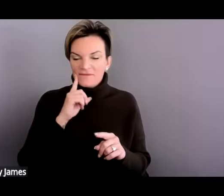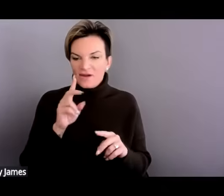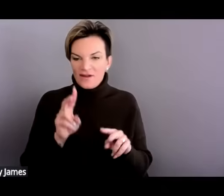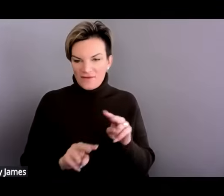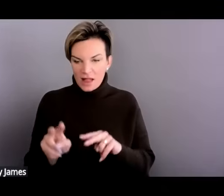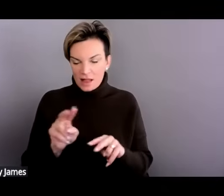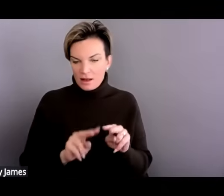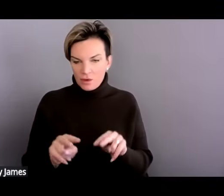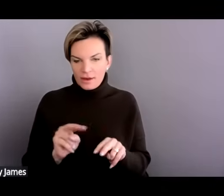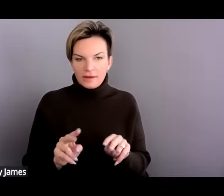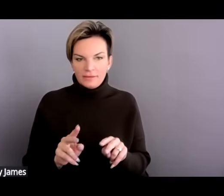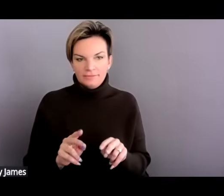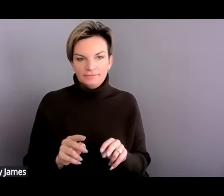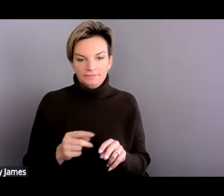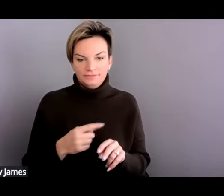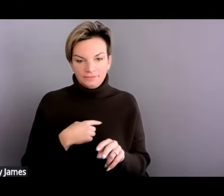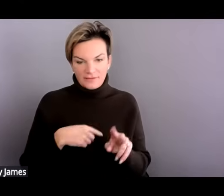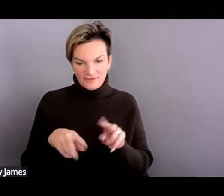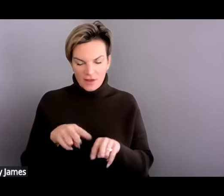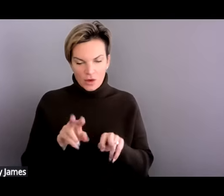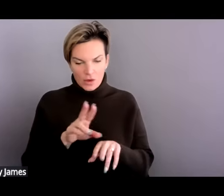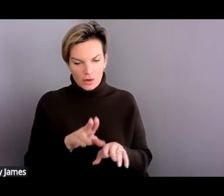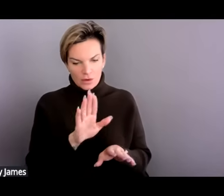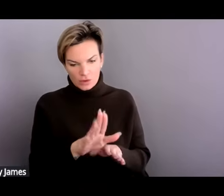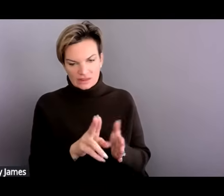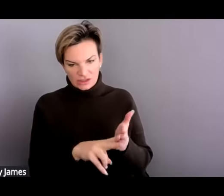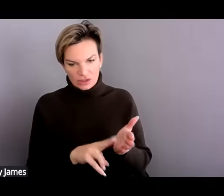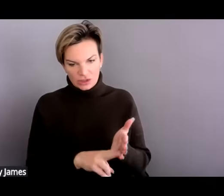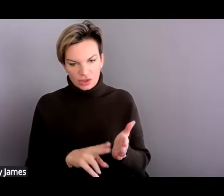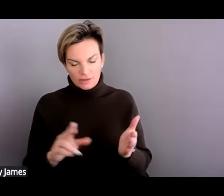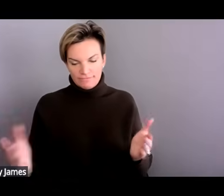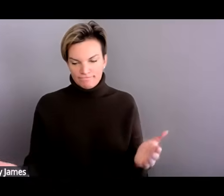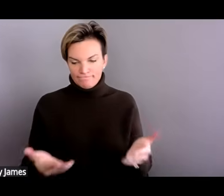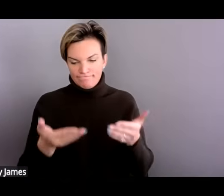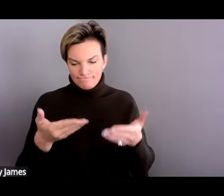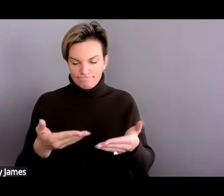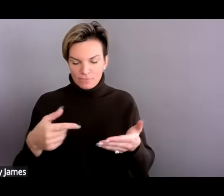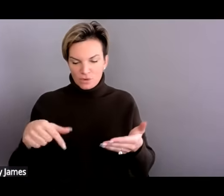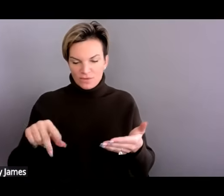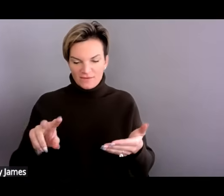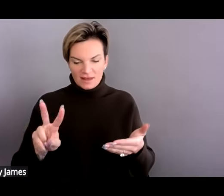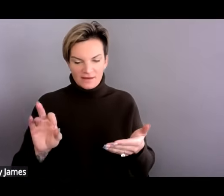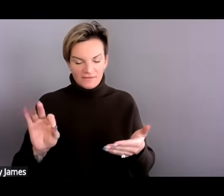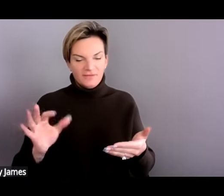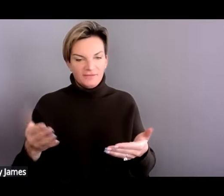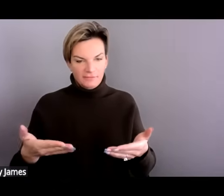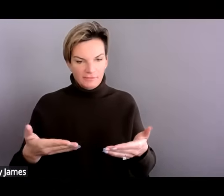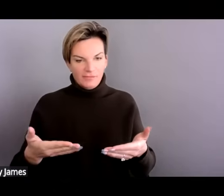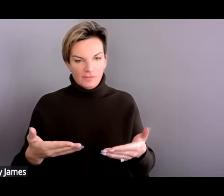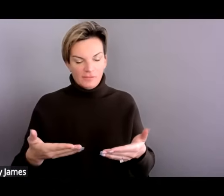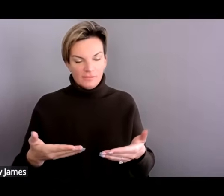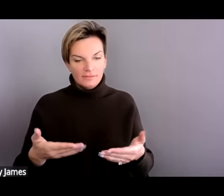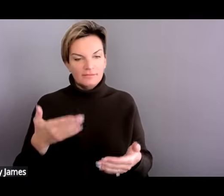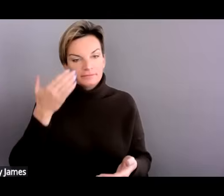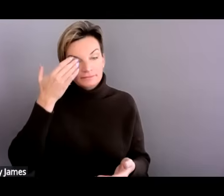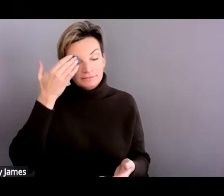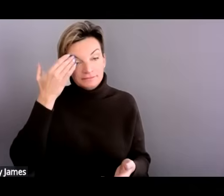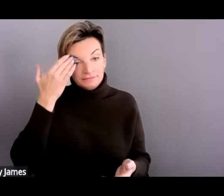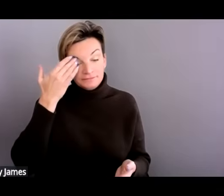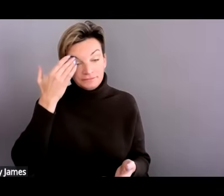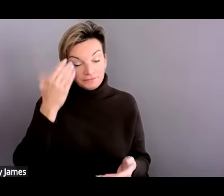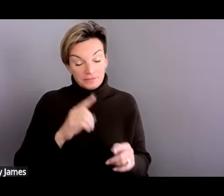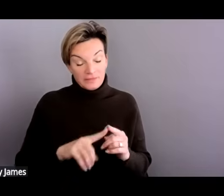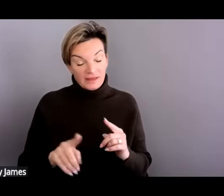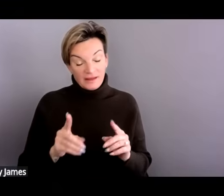people who we can evaluate their signatures against the QVF, right? Yes. The elephant in the room